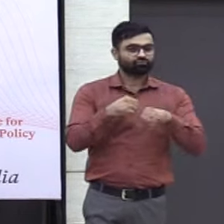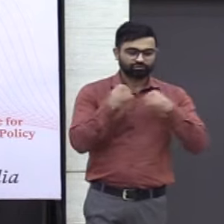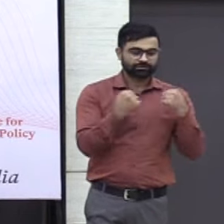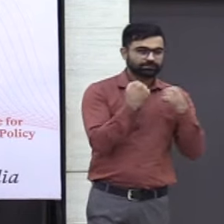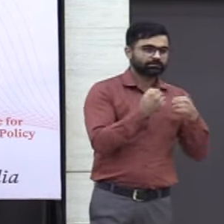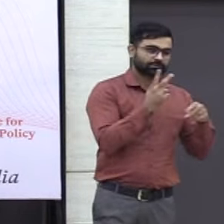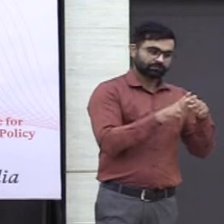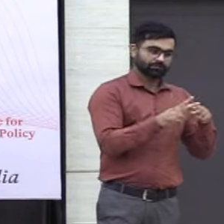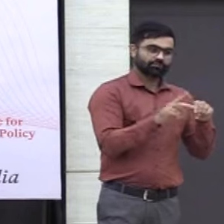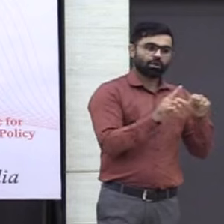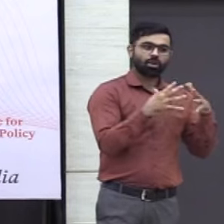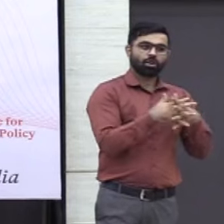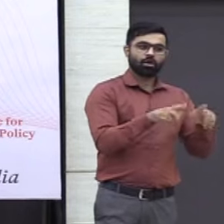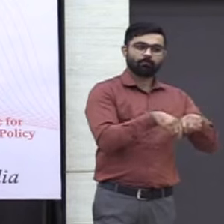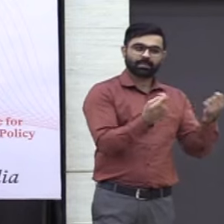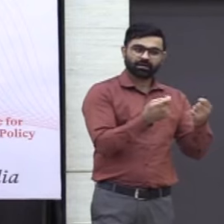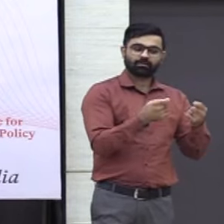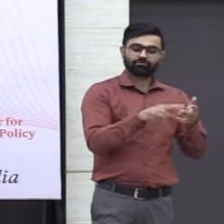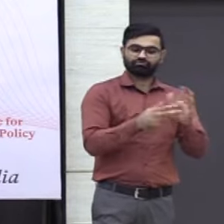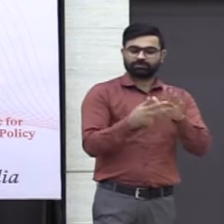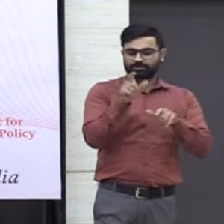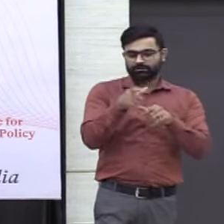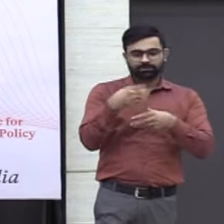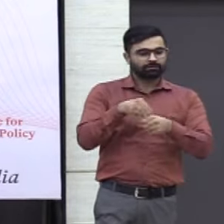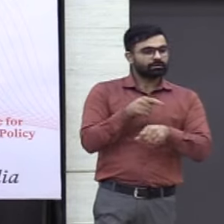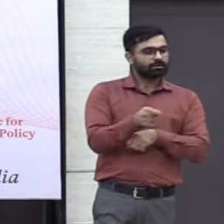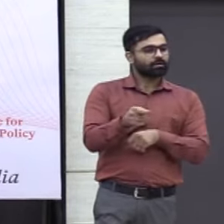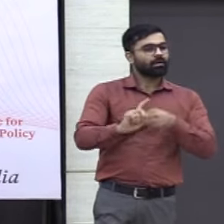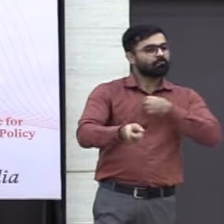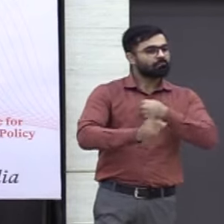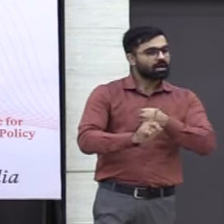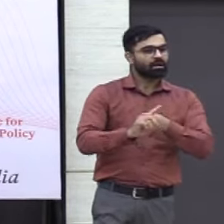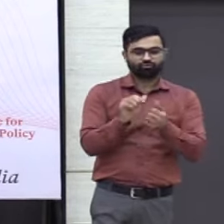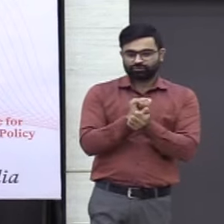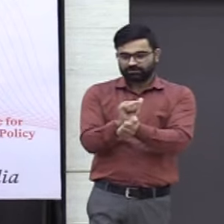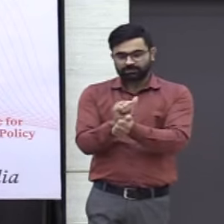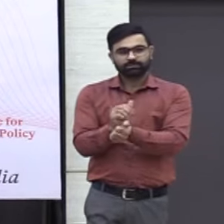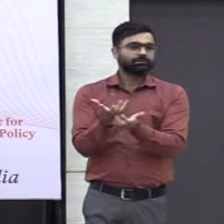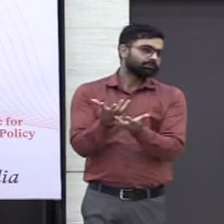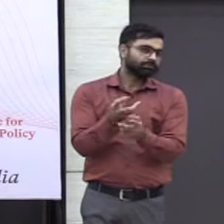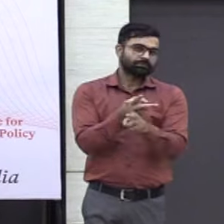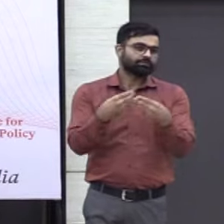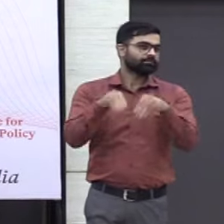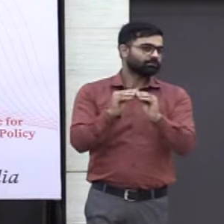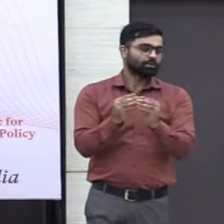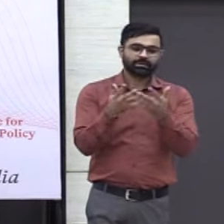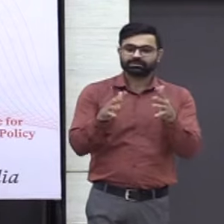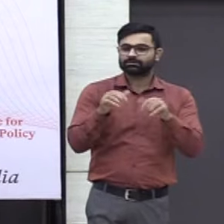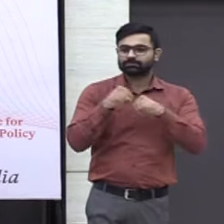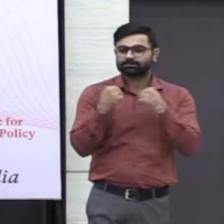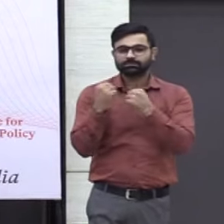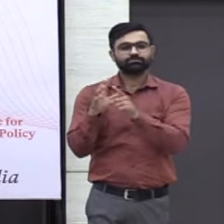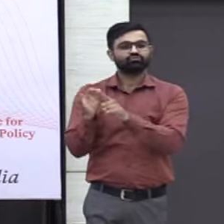activity prohibited by law, which is a cognizable offense punishable with imprisonment of 3 or more years. So any such